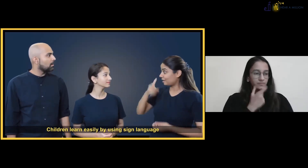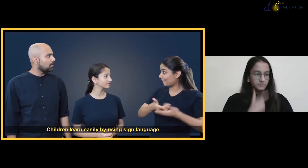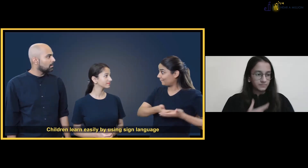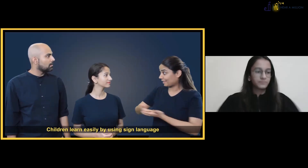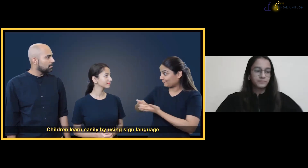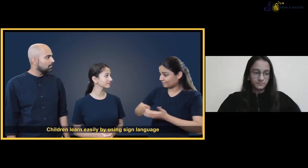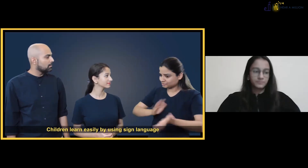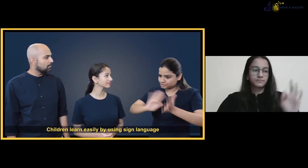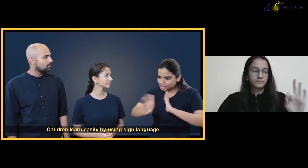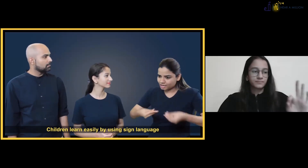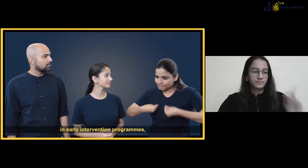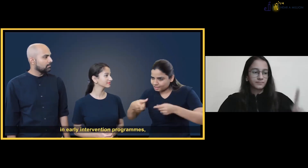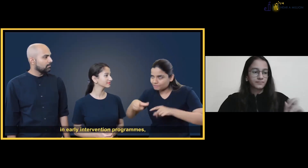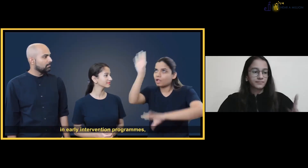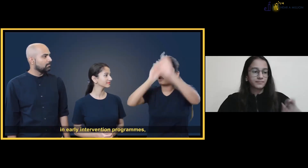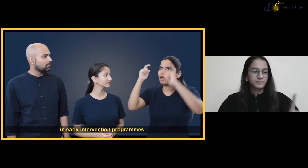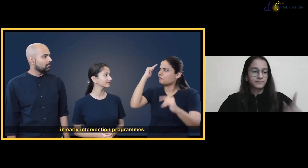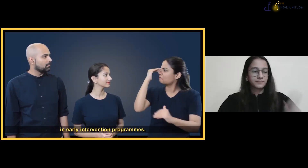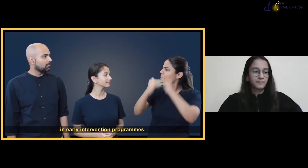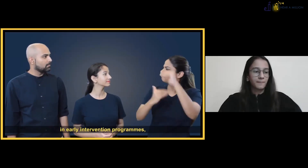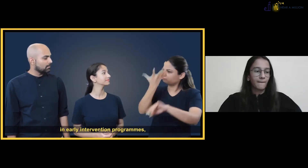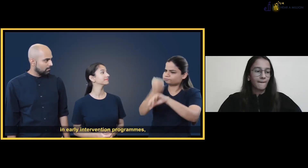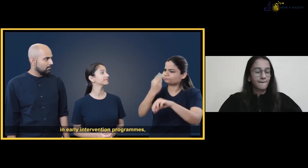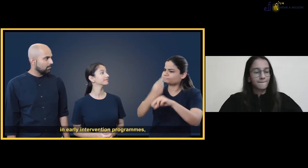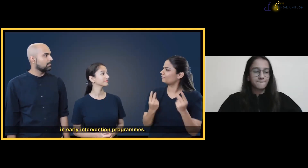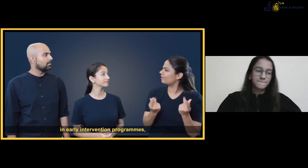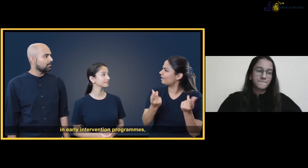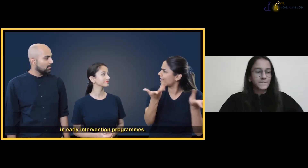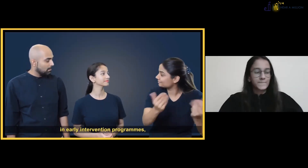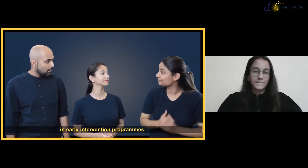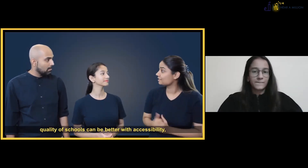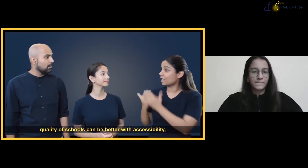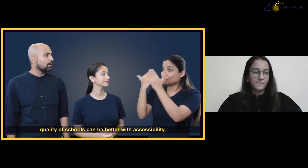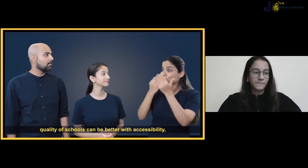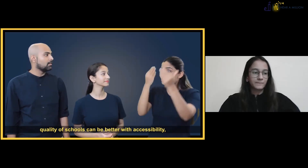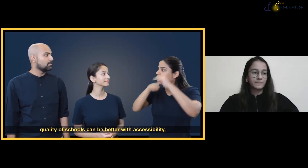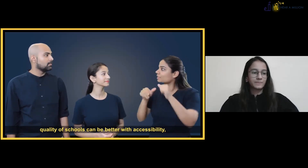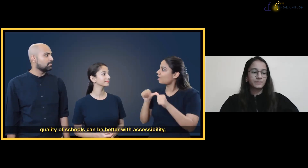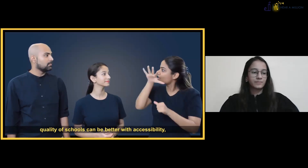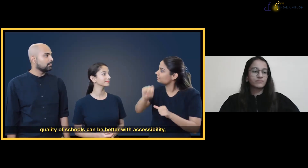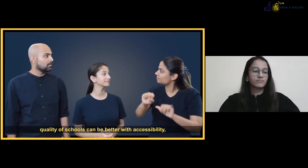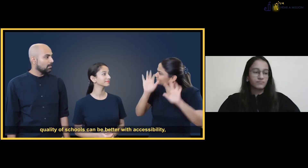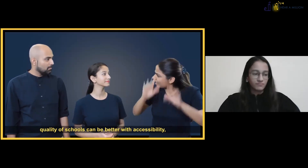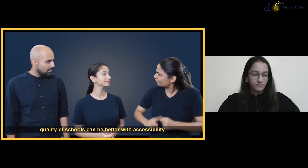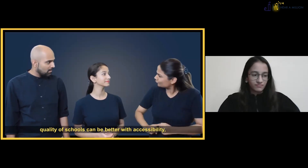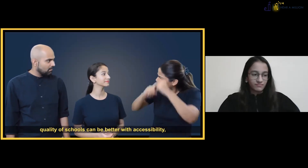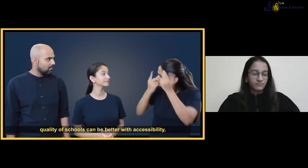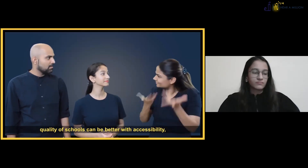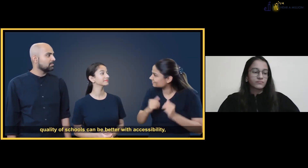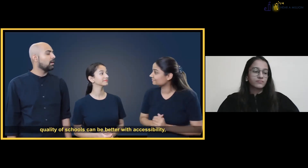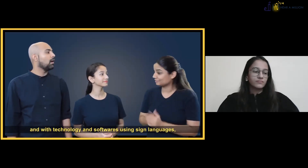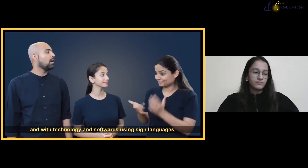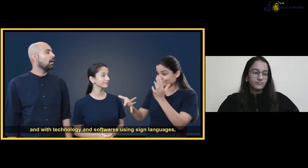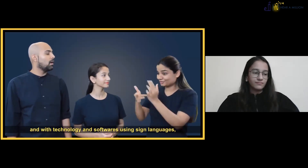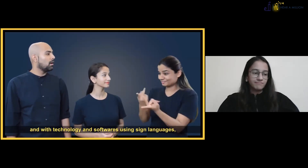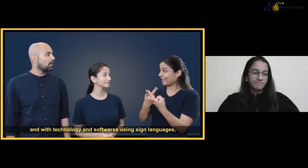right? So we can provide the sign language to the deaf child who will learn better way in a better manner, right? So